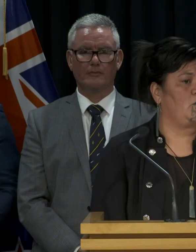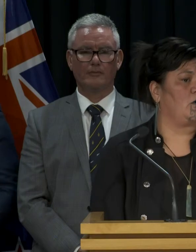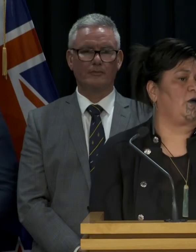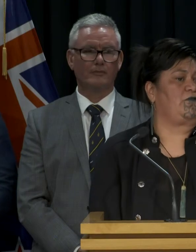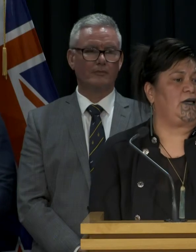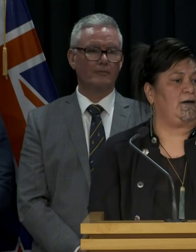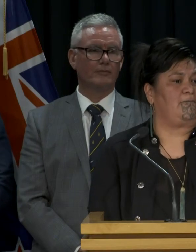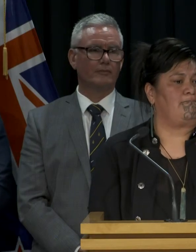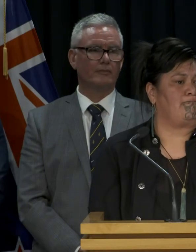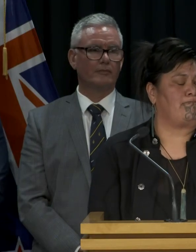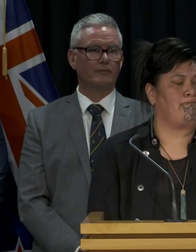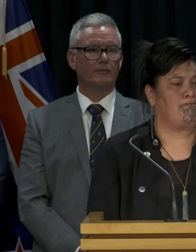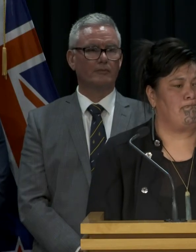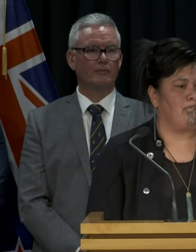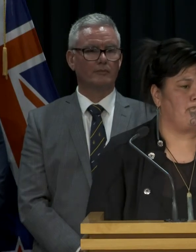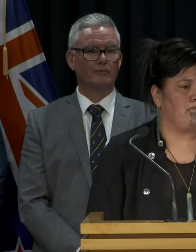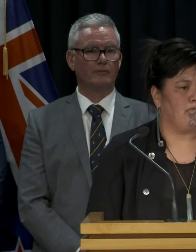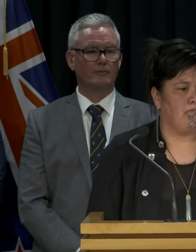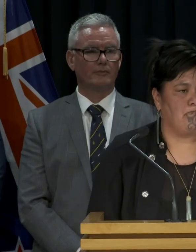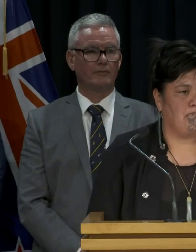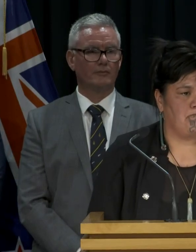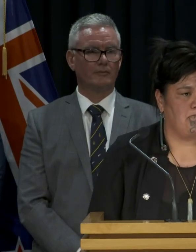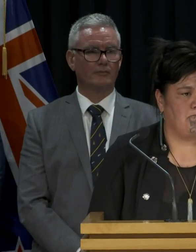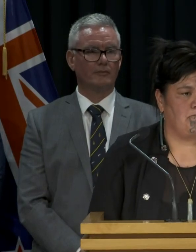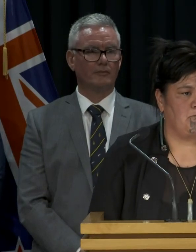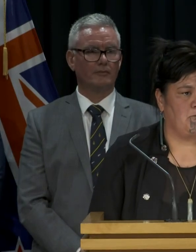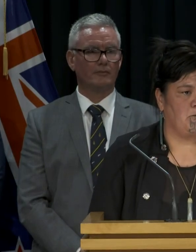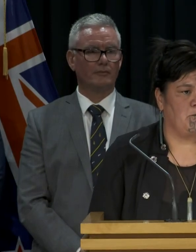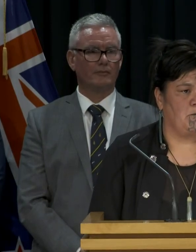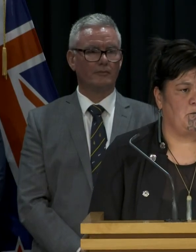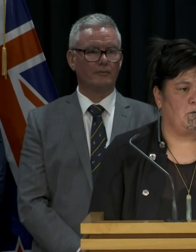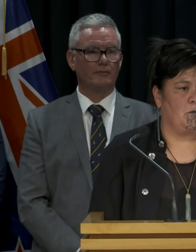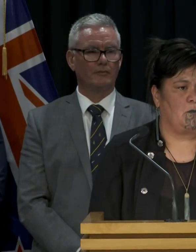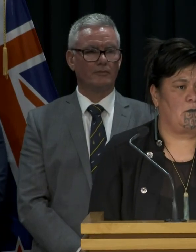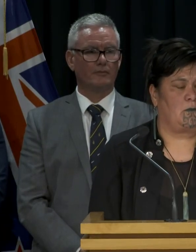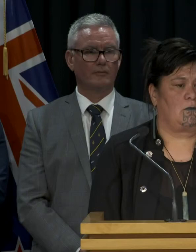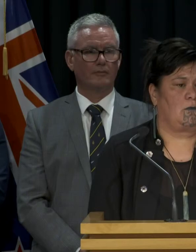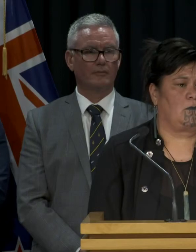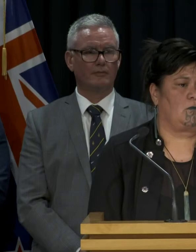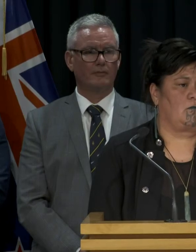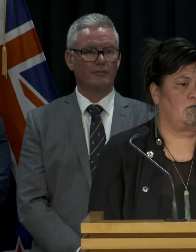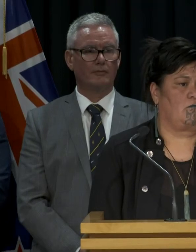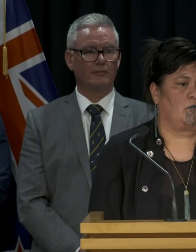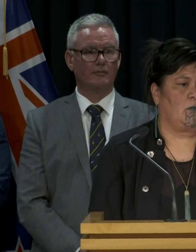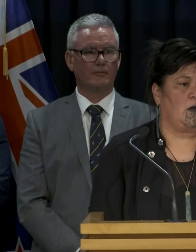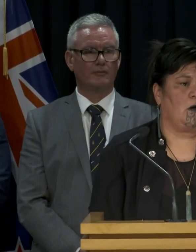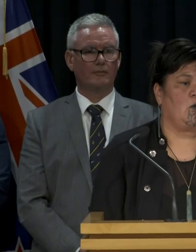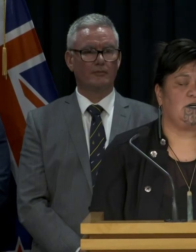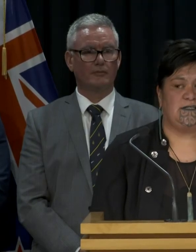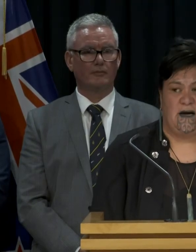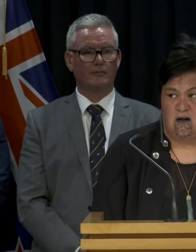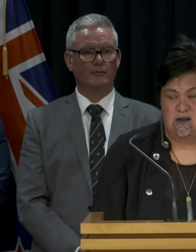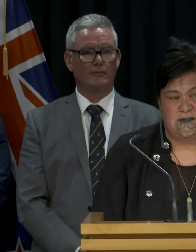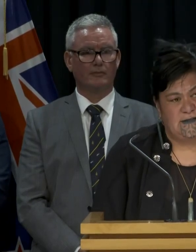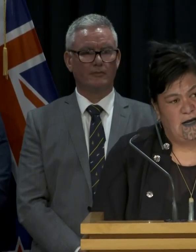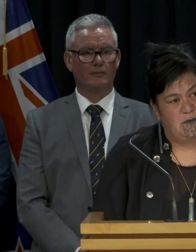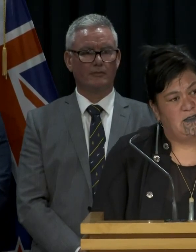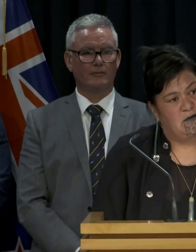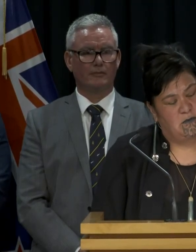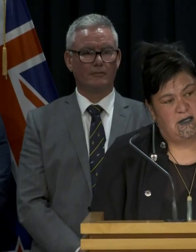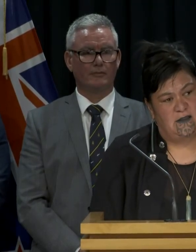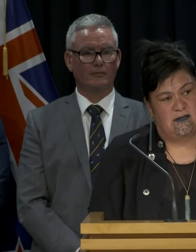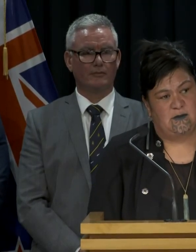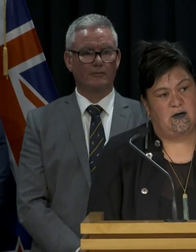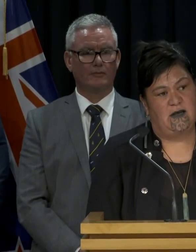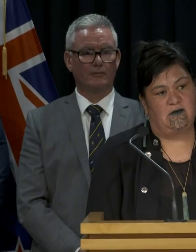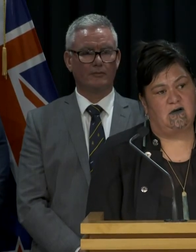What are your priorities for the Australia relationship, and do you see it as New Zealand's most important relationship? Well, it's our closest neighbour, and